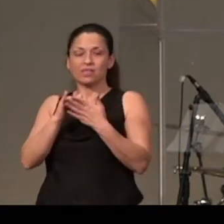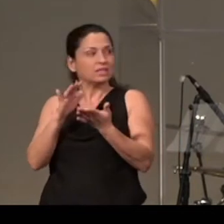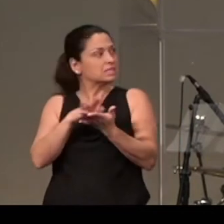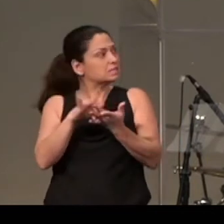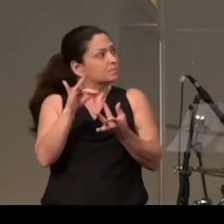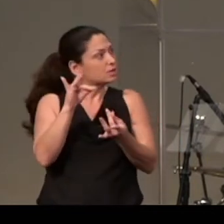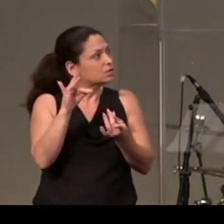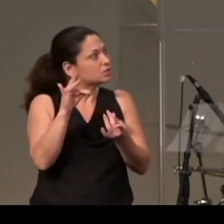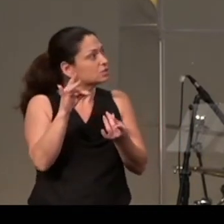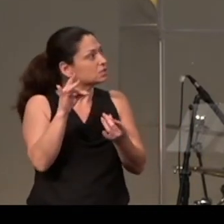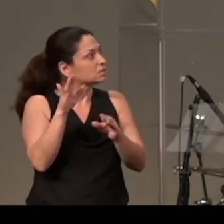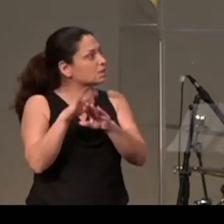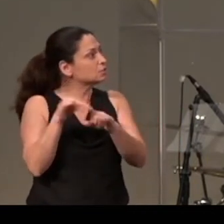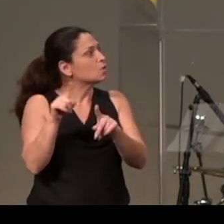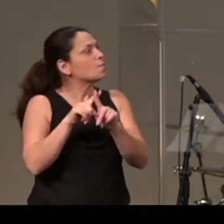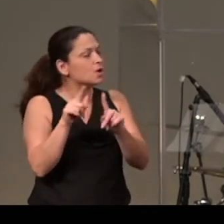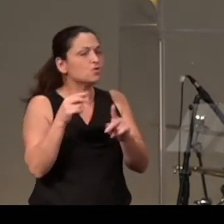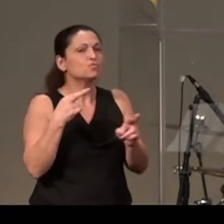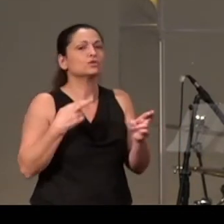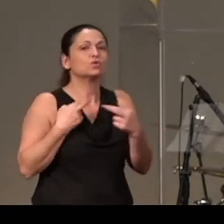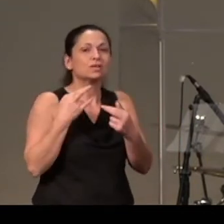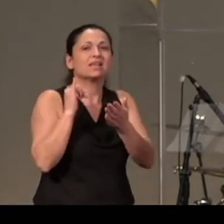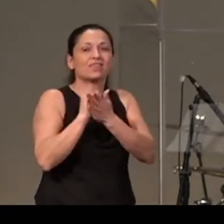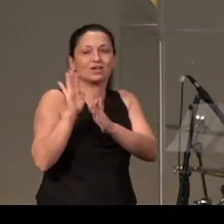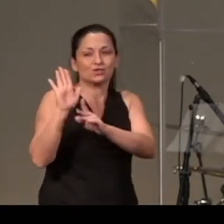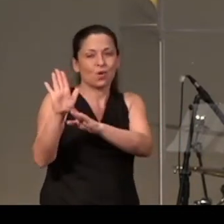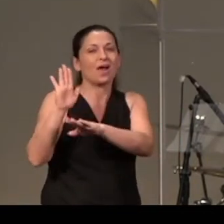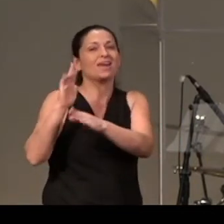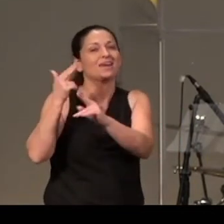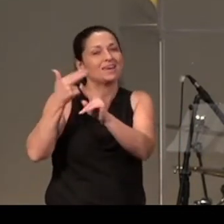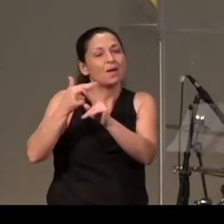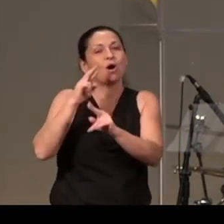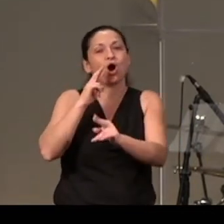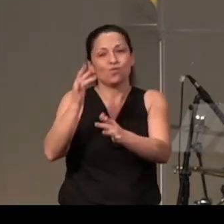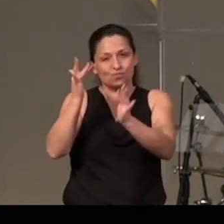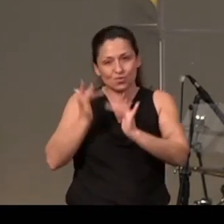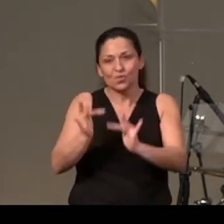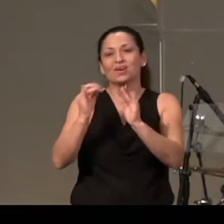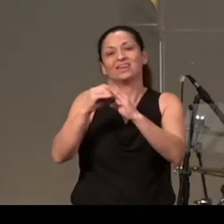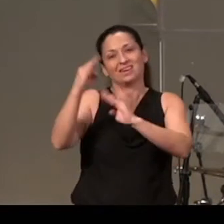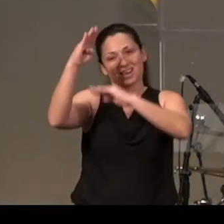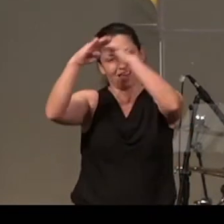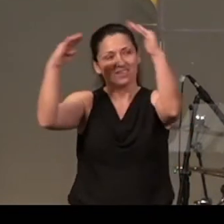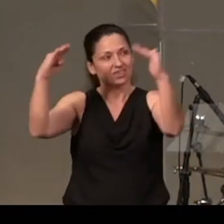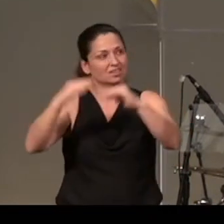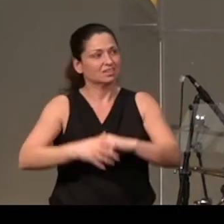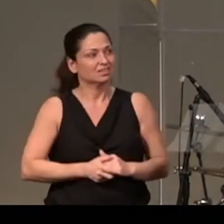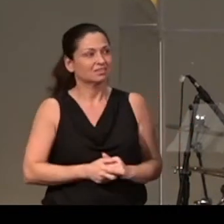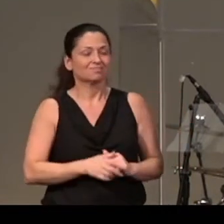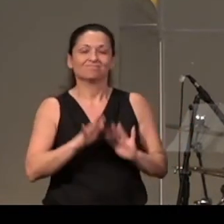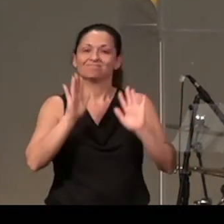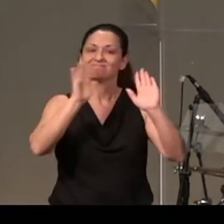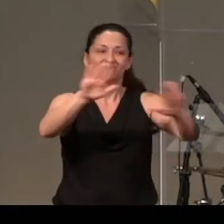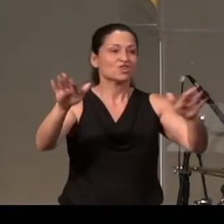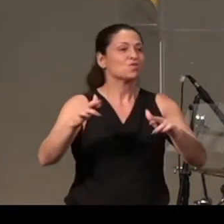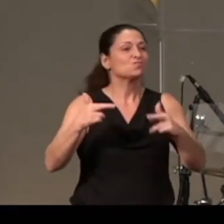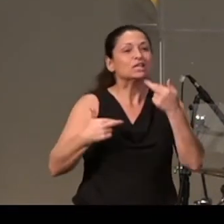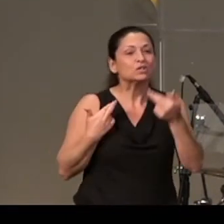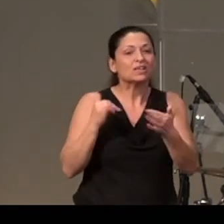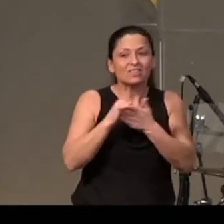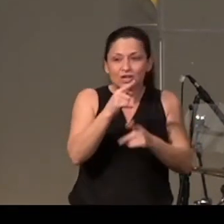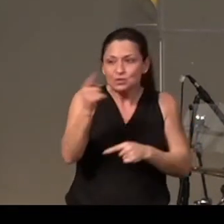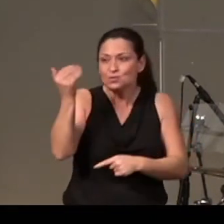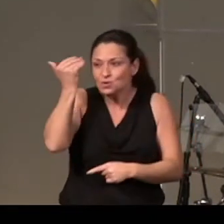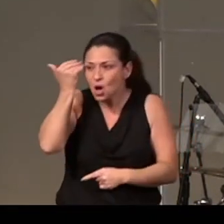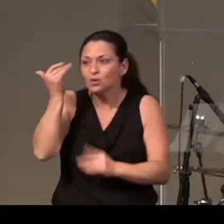to you, but rejoice that your names are recorded in heaven. Huh. Rejoice that you know Jesus